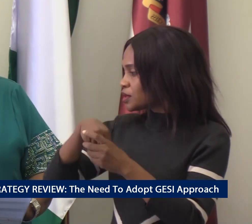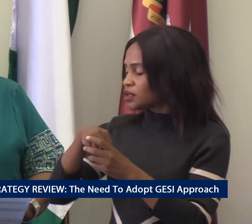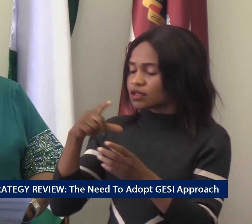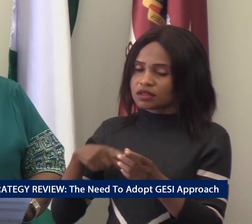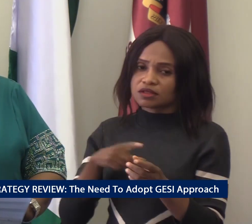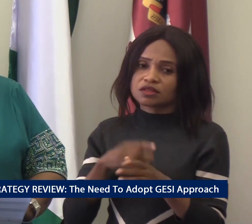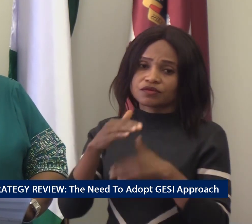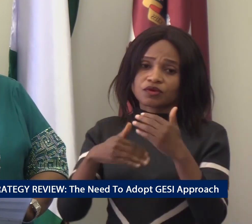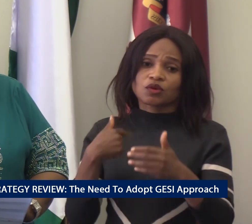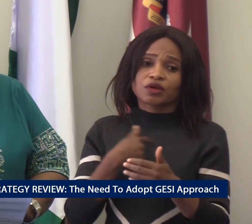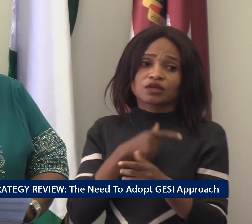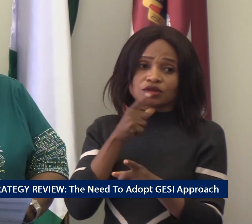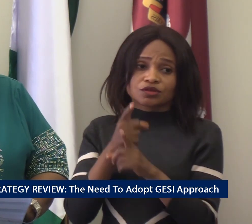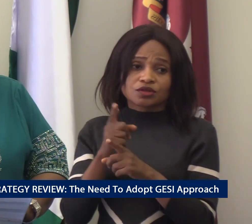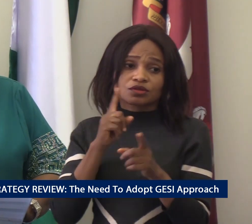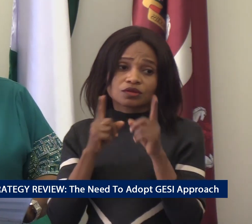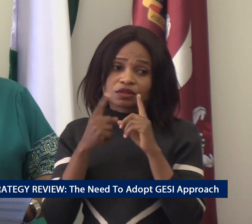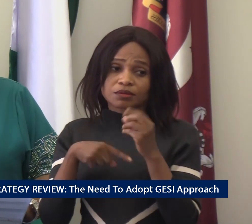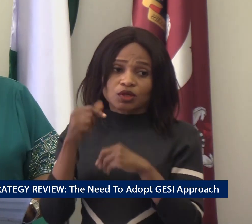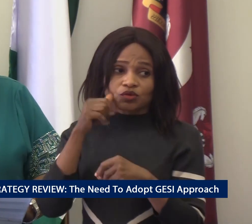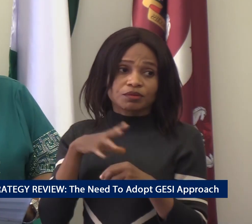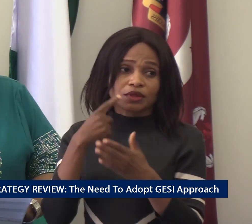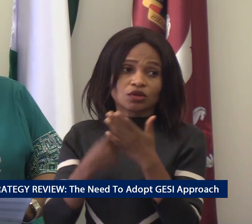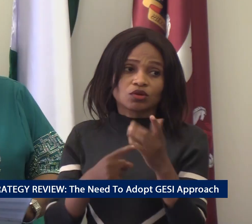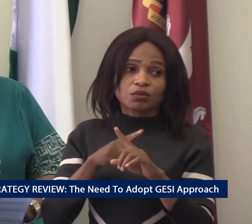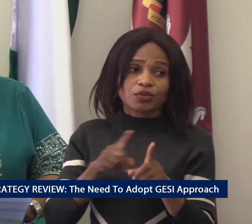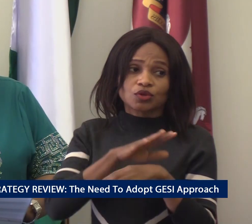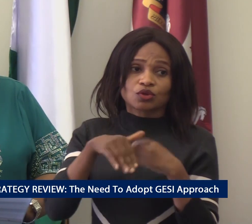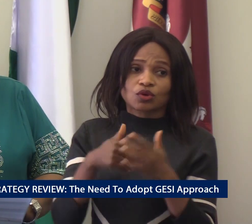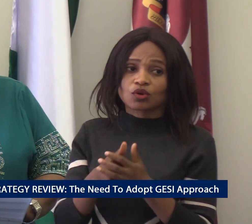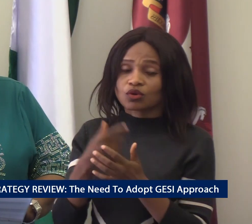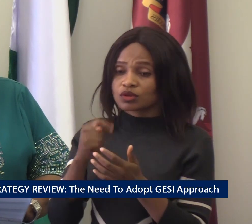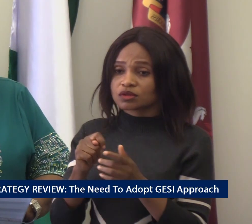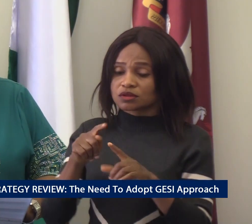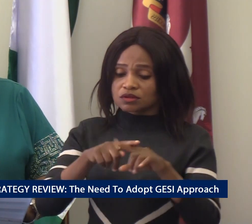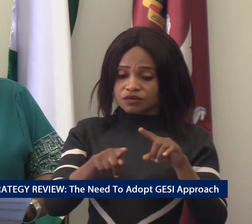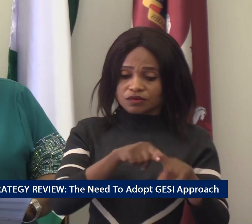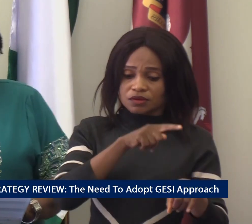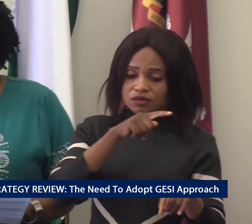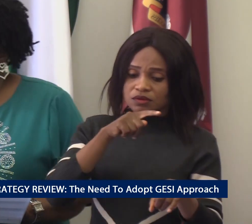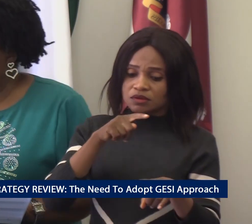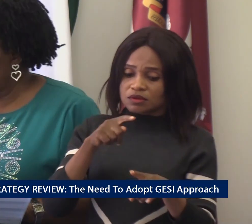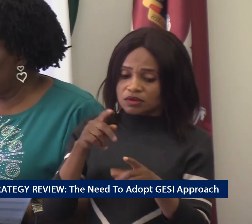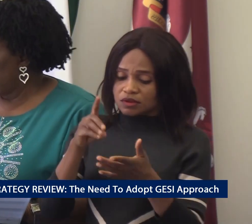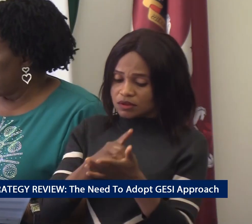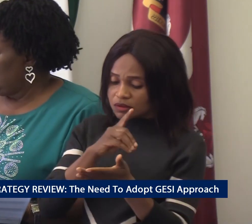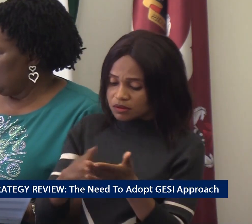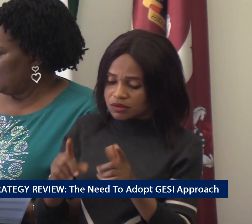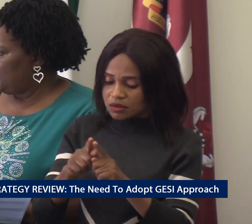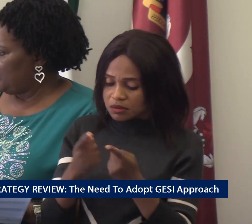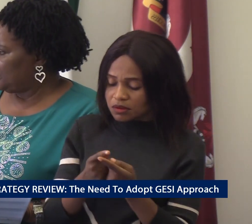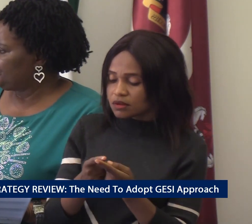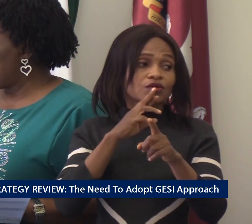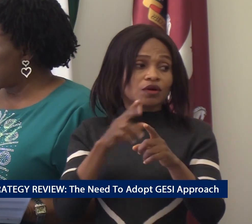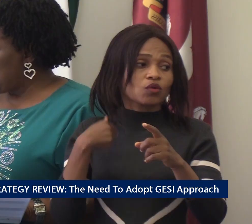not just talking about women alone, we're talking about all marginalized groups, including PWDs, including